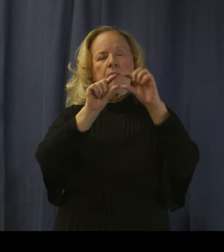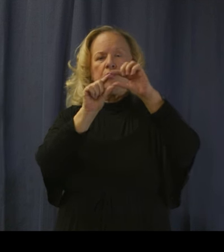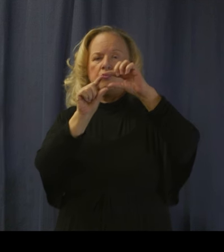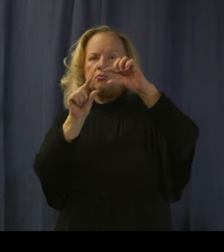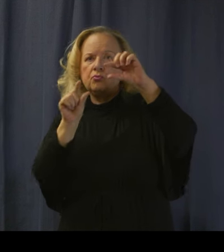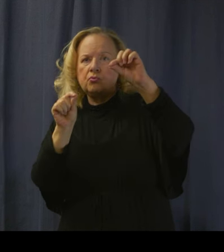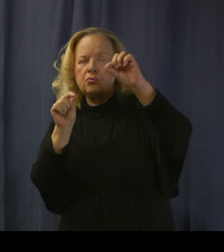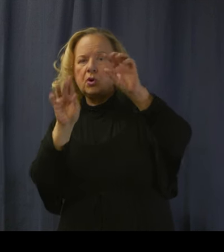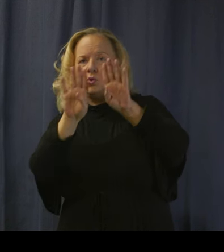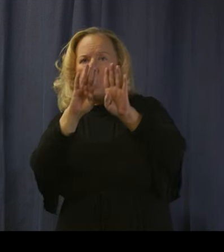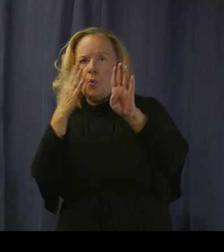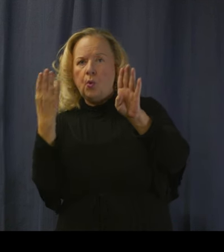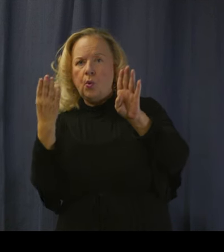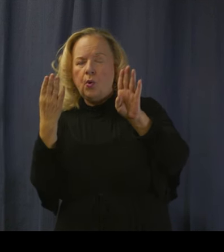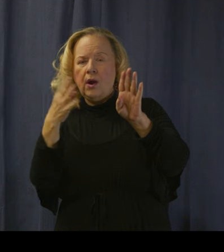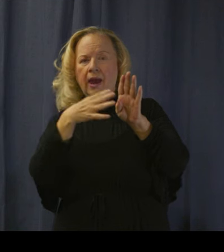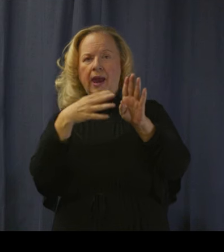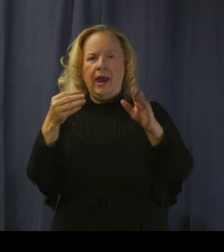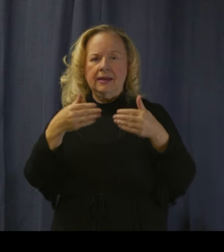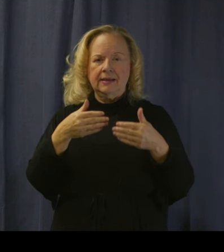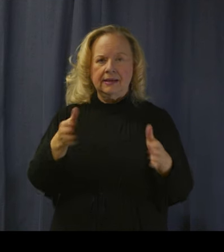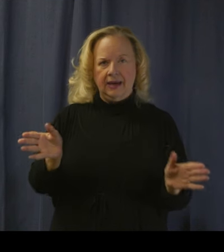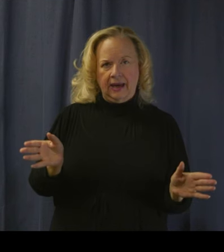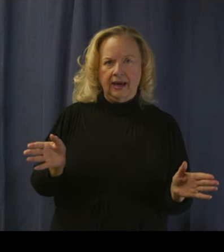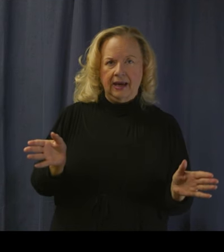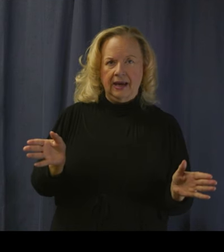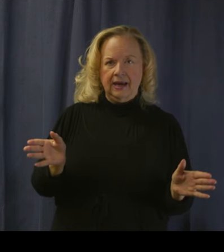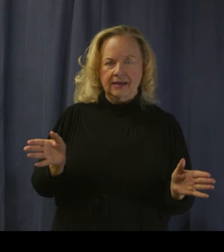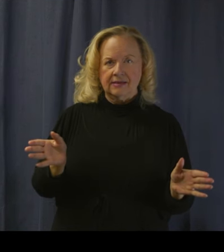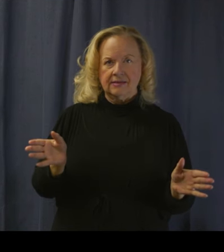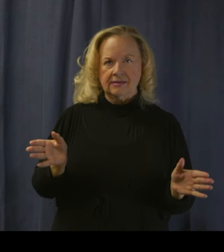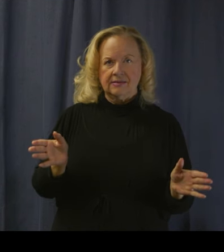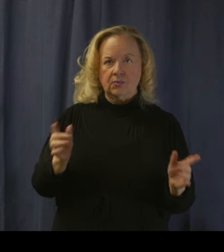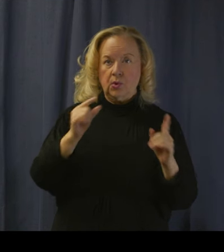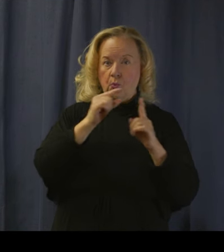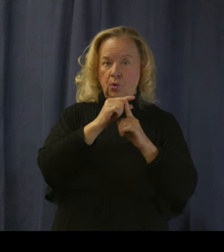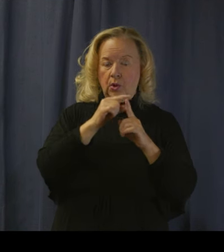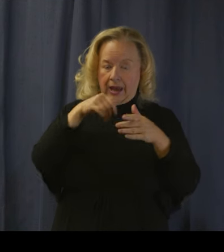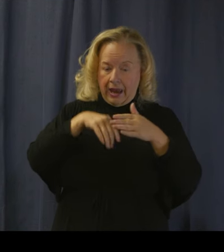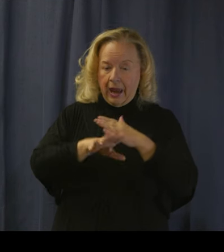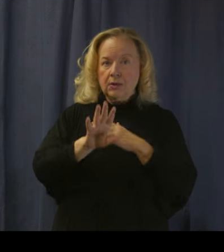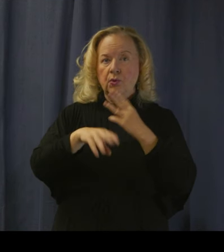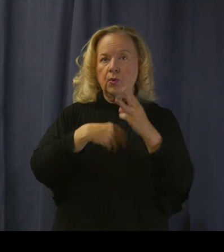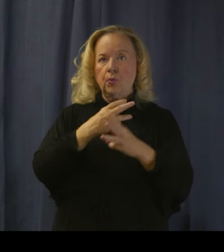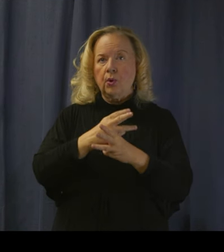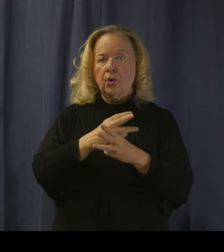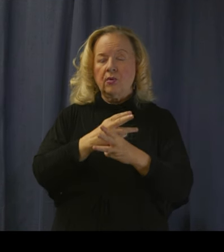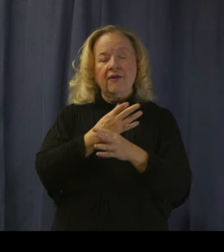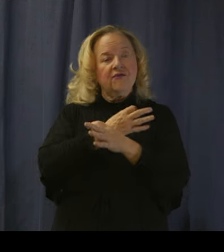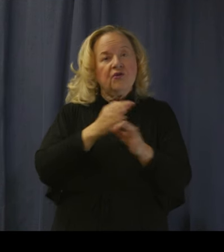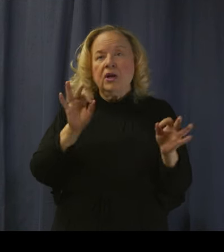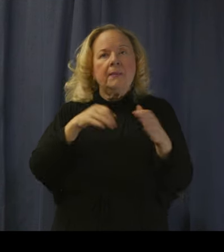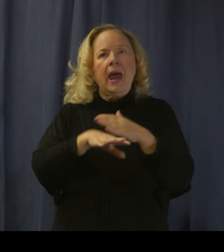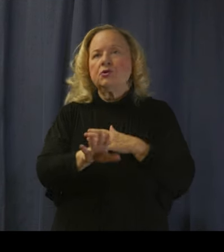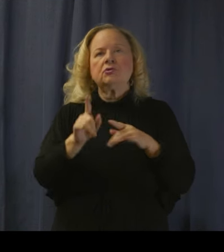your house and upon your gates. When the word entered the world, freedom entered it.